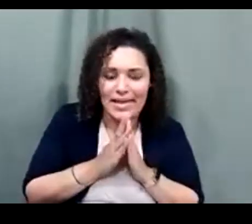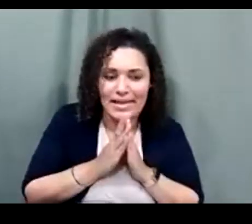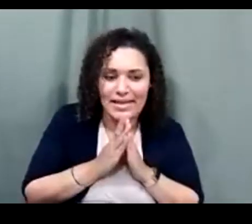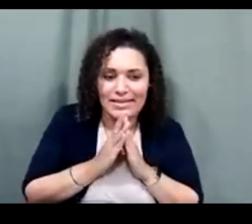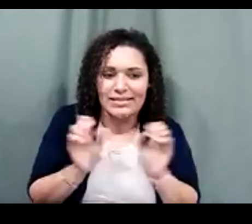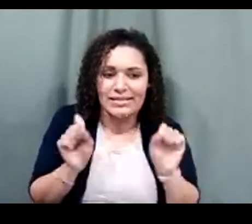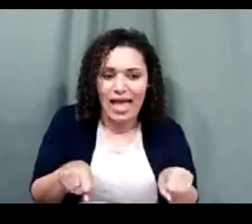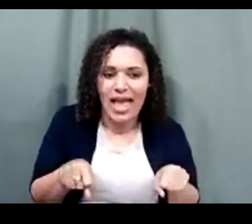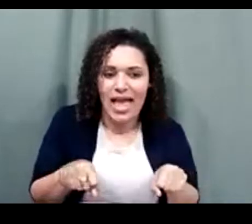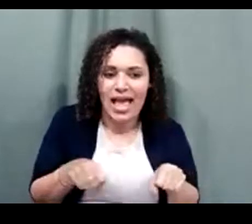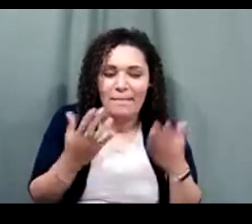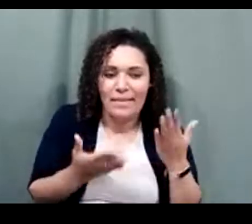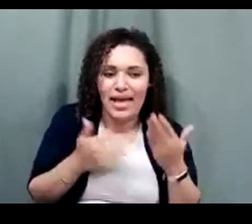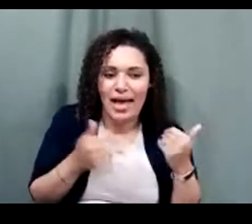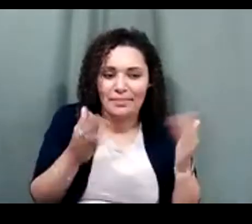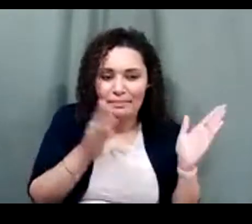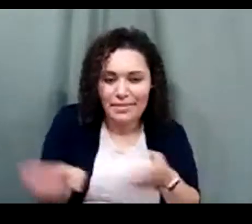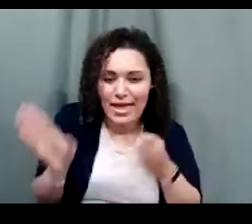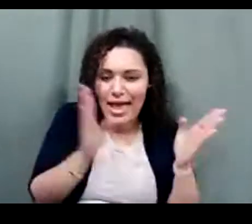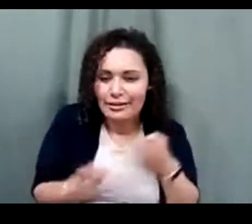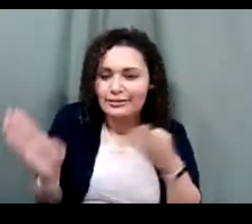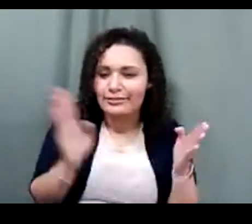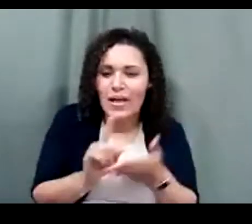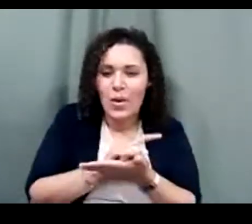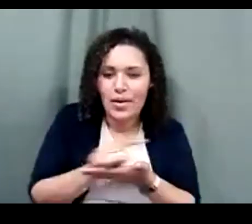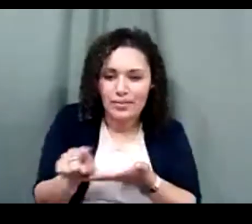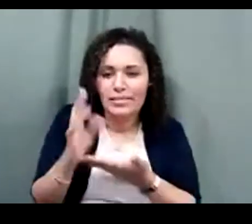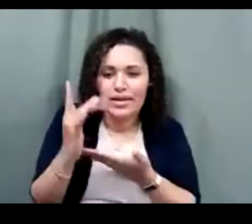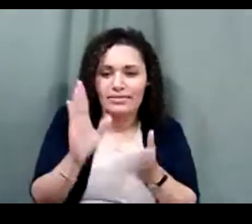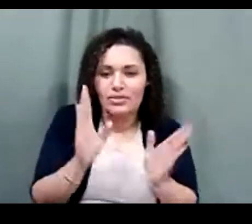up some evil plans in the next week, because we'd have to get it organized fast,